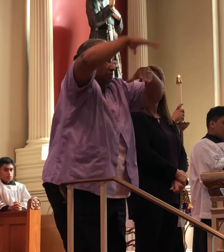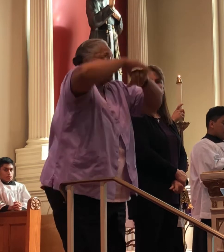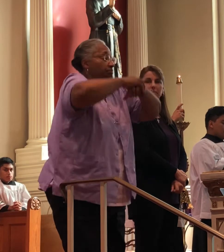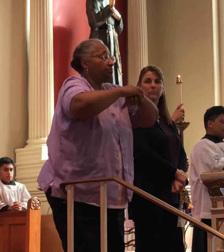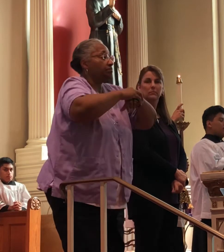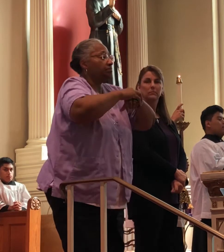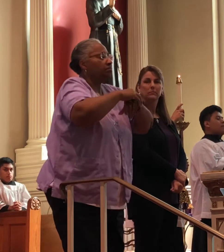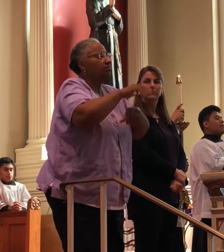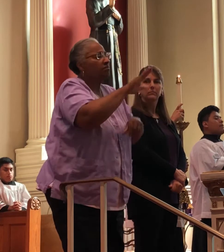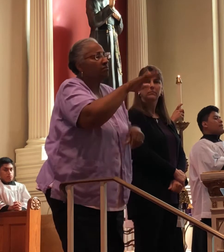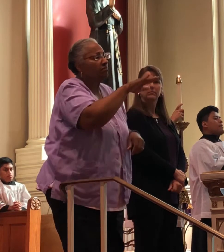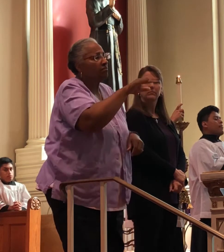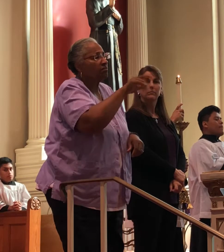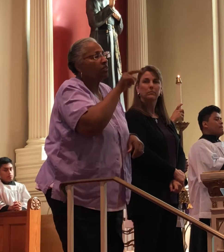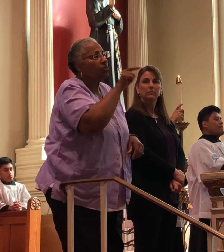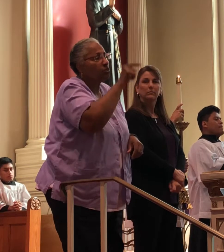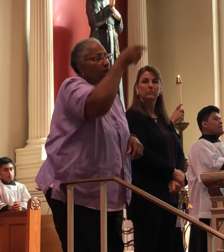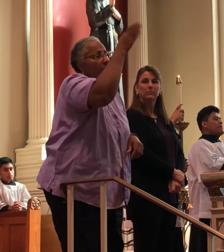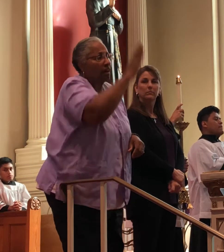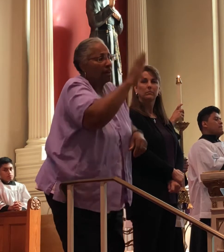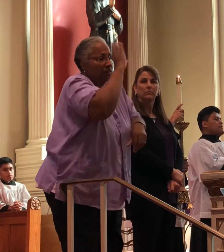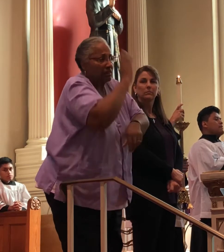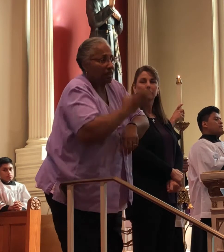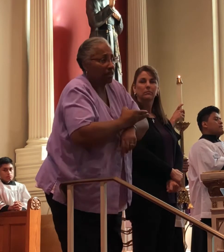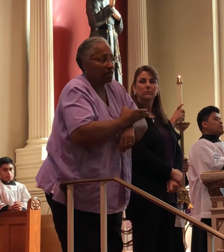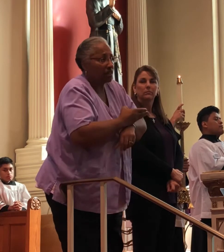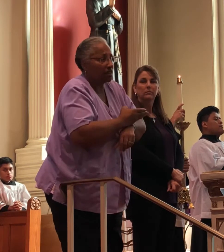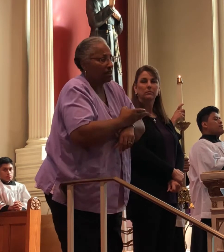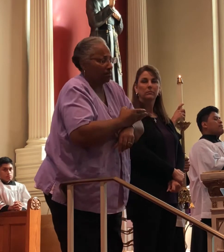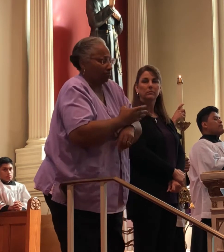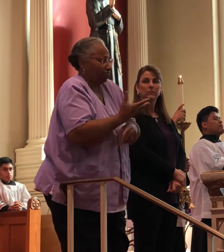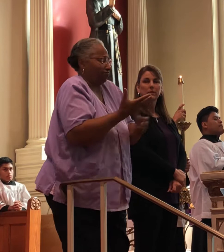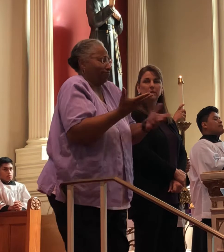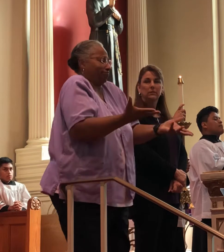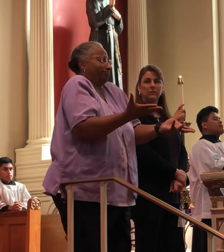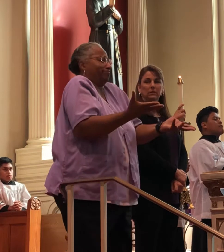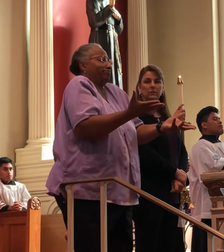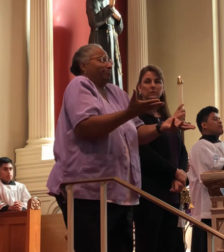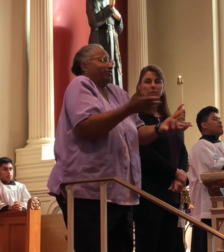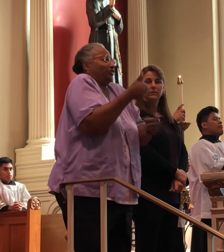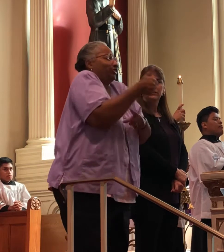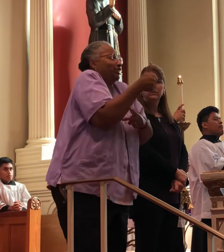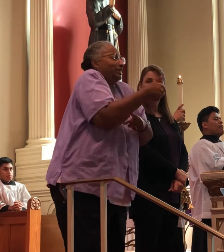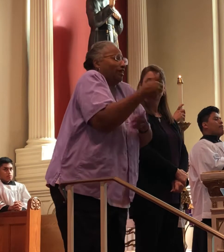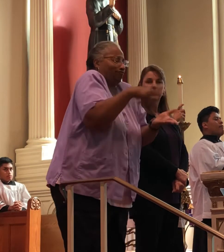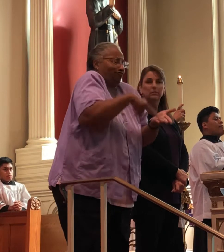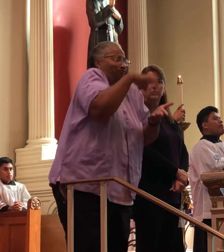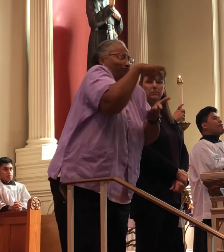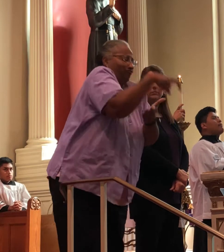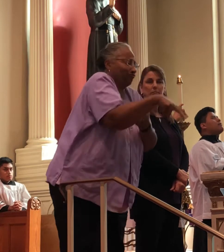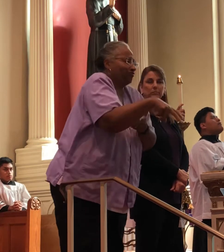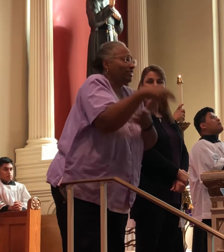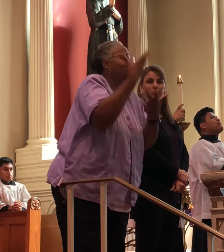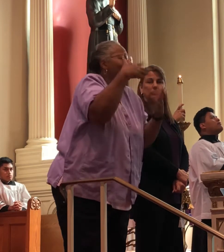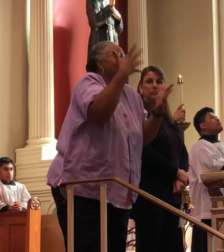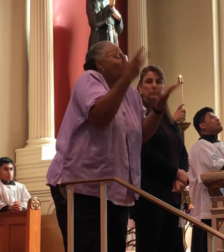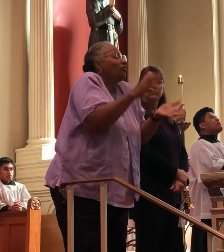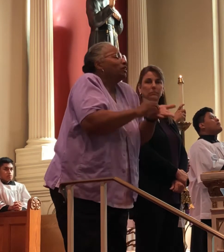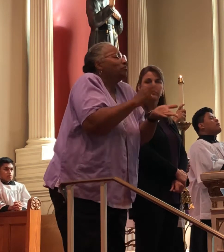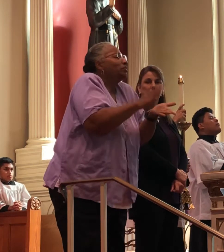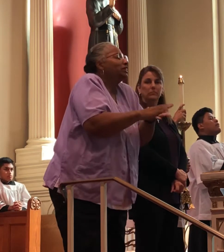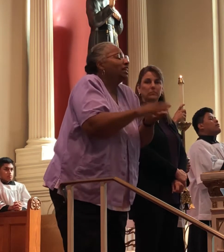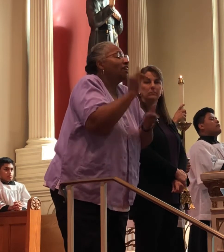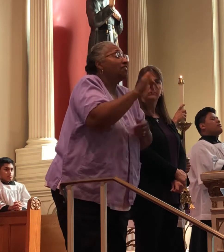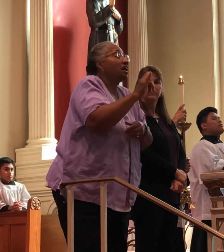"If you are the Son of God, throw yourself down, for it is written, he will command